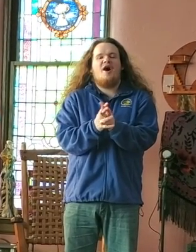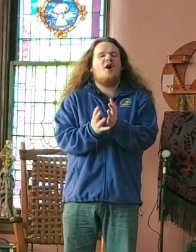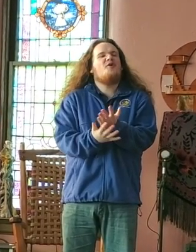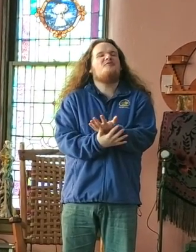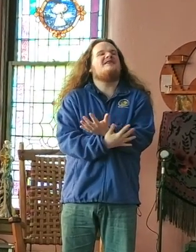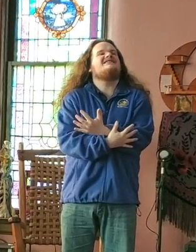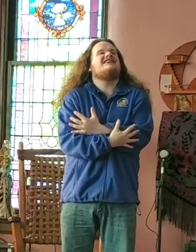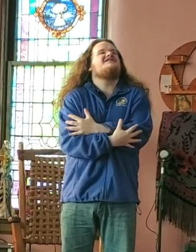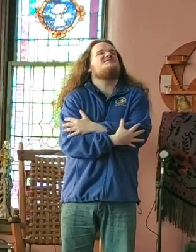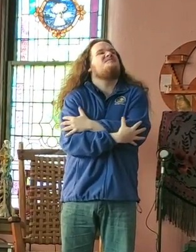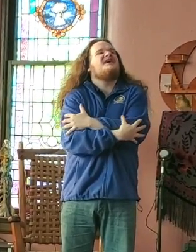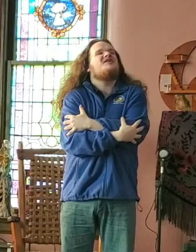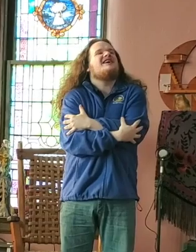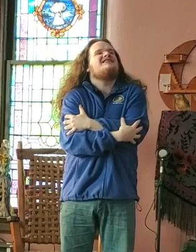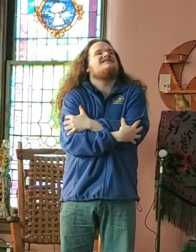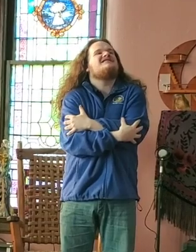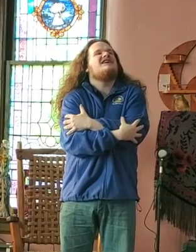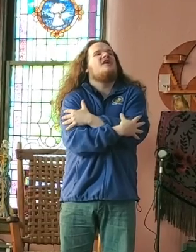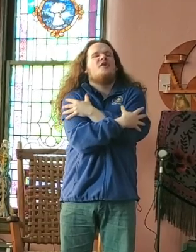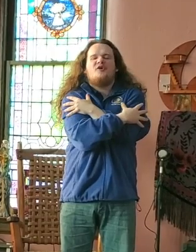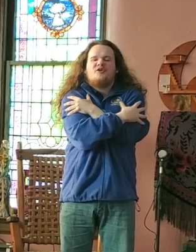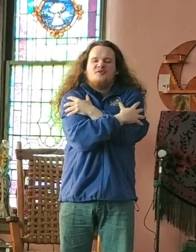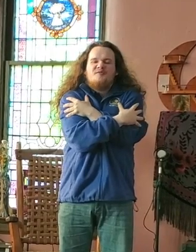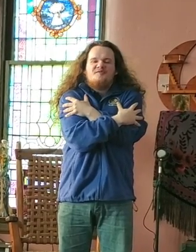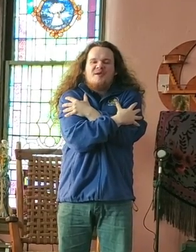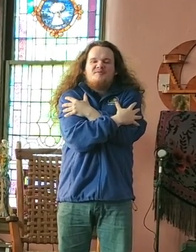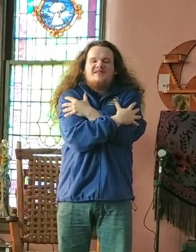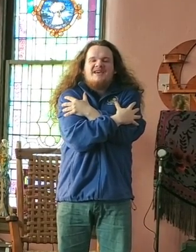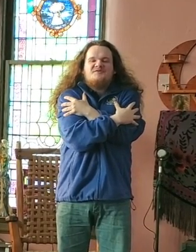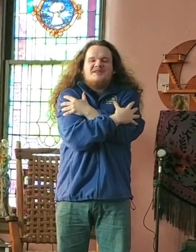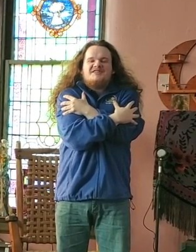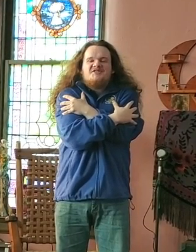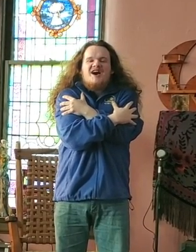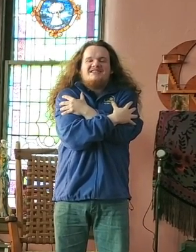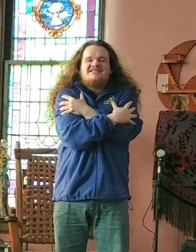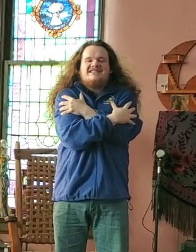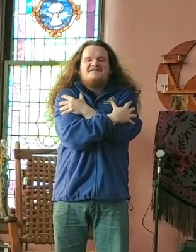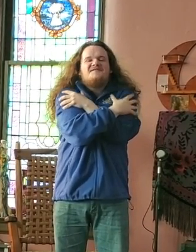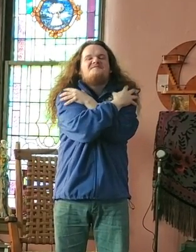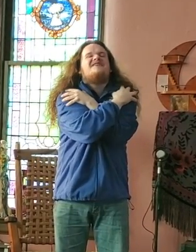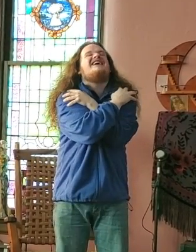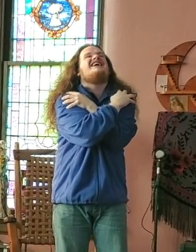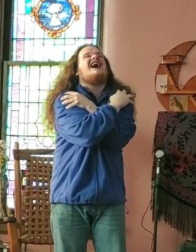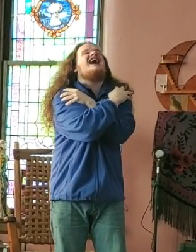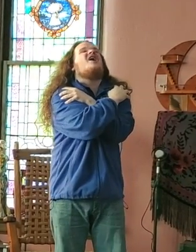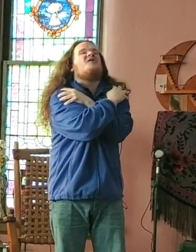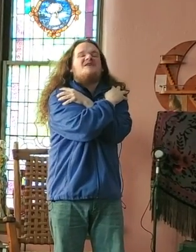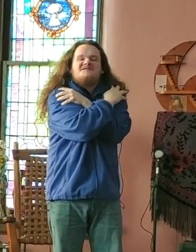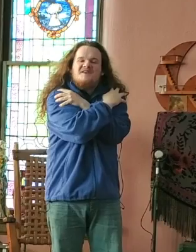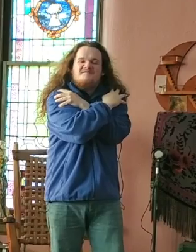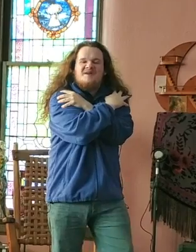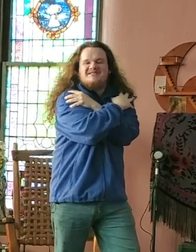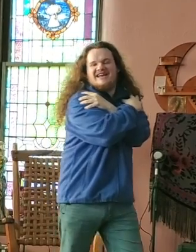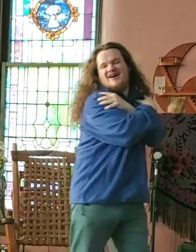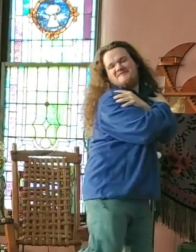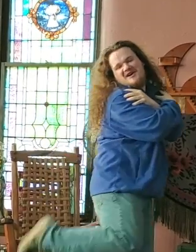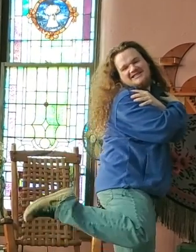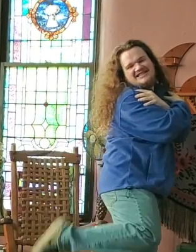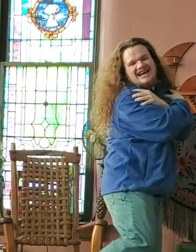Home is an experience or a group of people that you really trust. And for me, I always feel the most at home on stage.